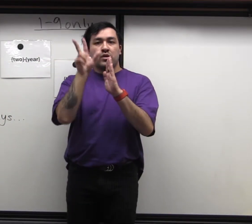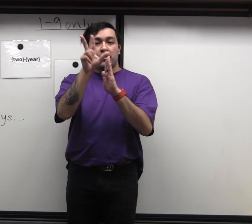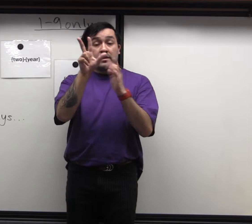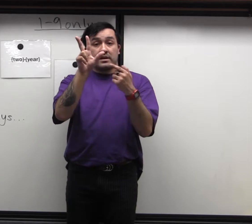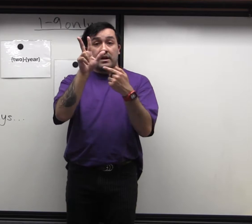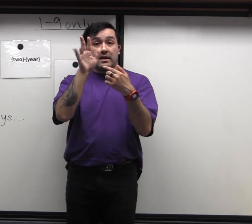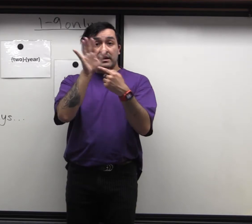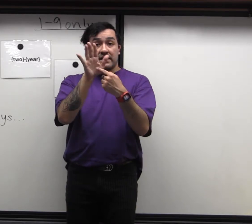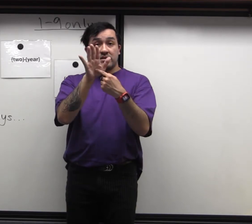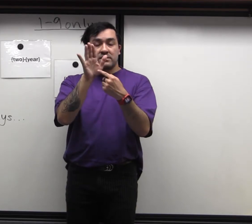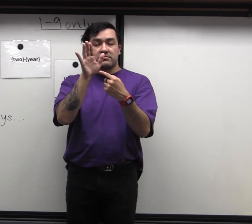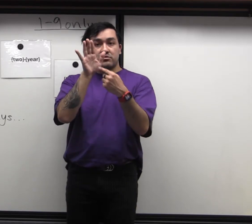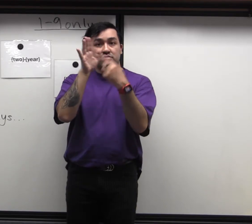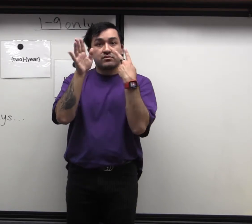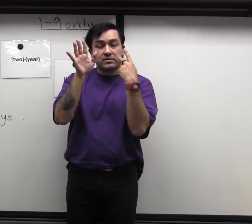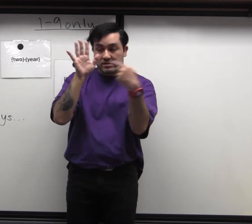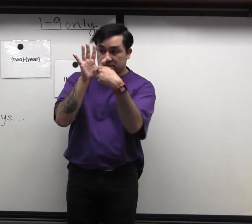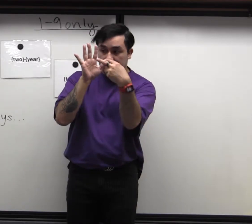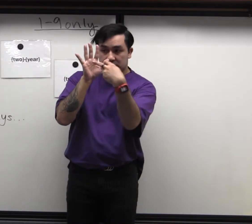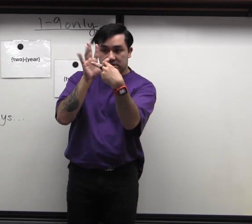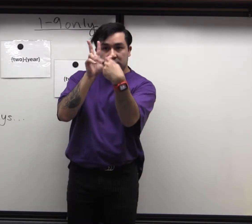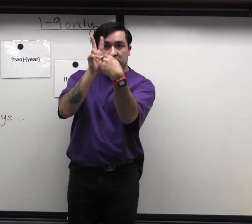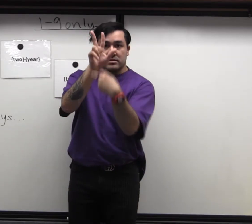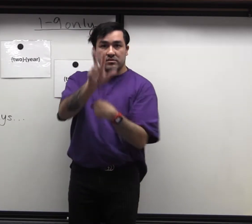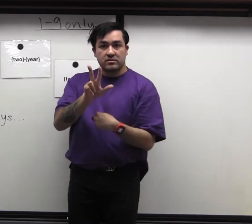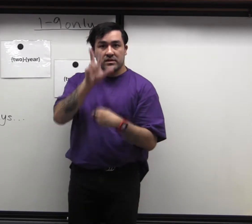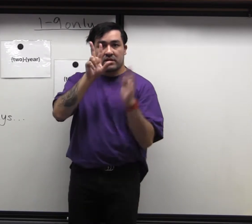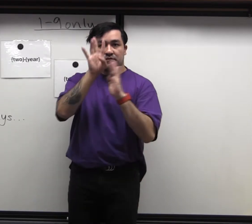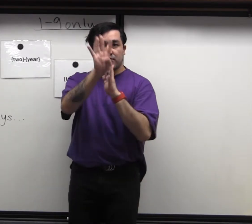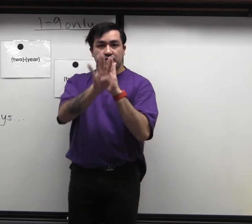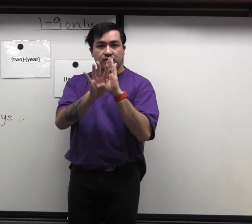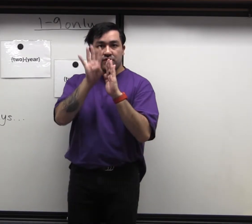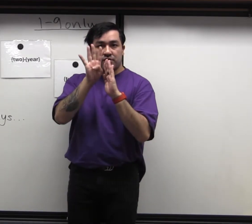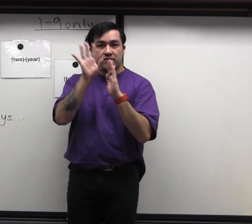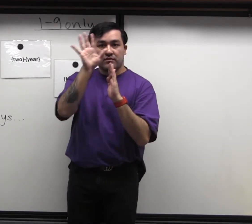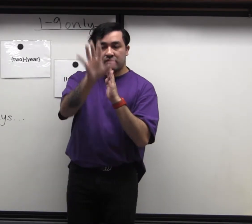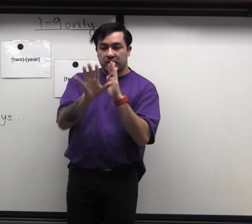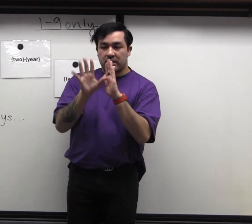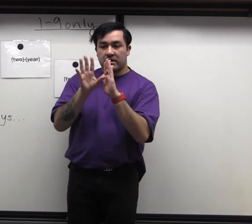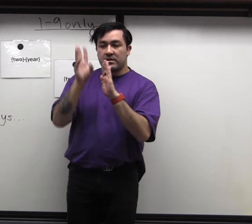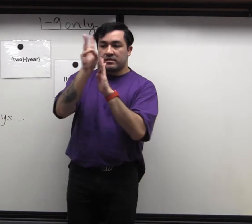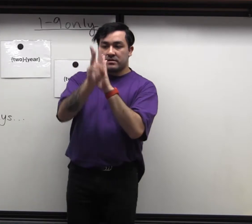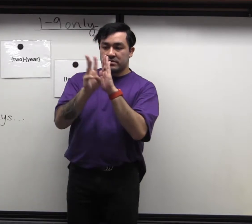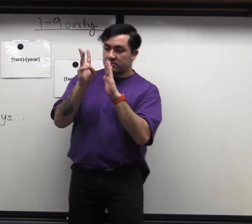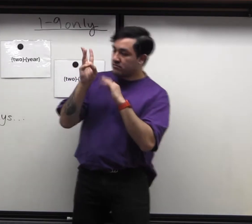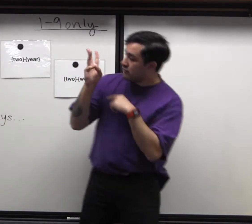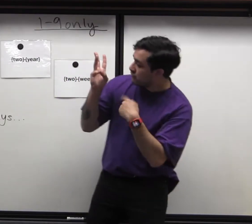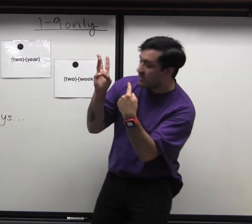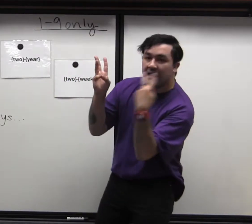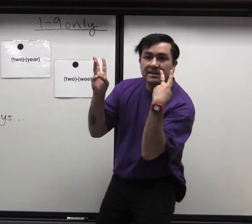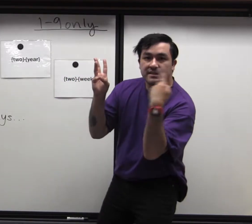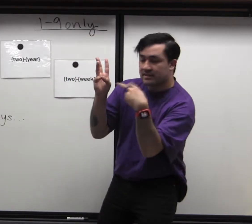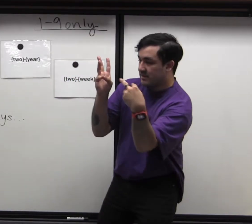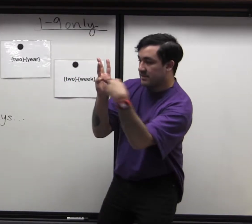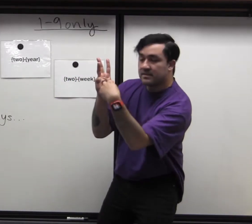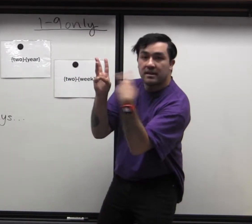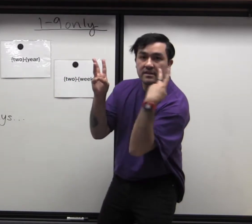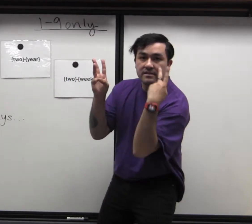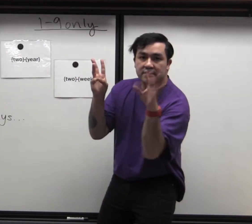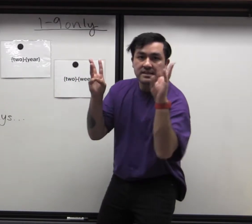number very quickly. When we do hours, again, we're going to want to see the palm of your hand so that we can easily see